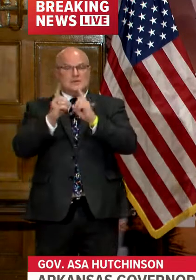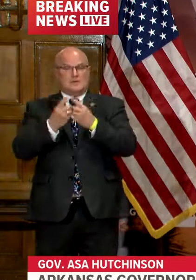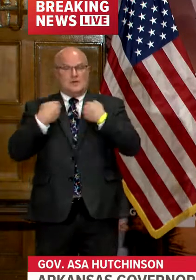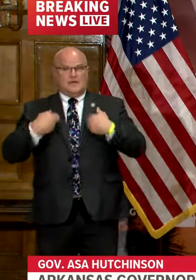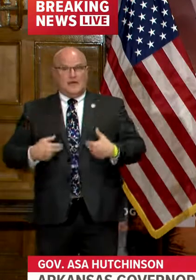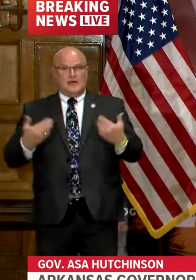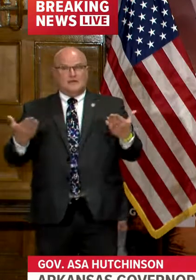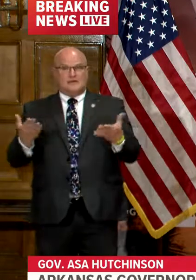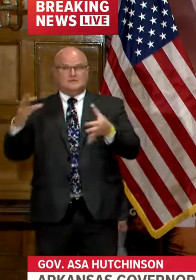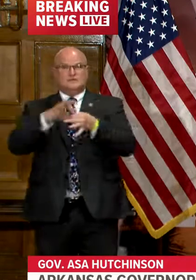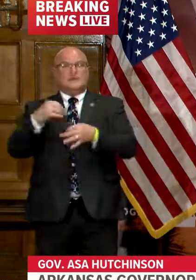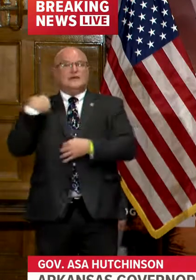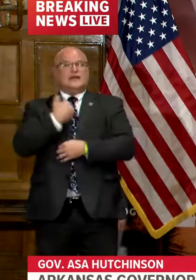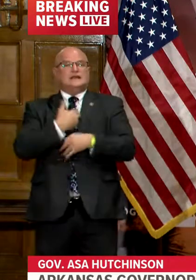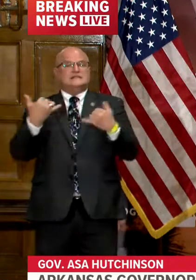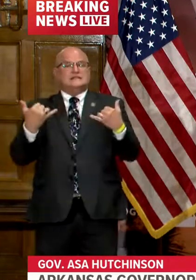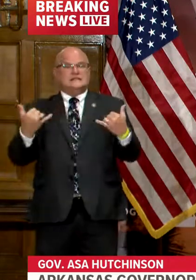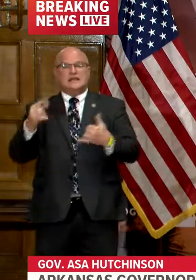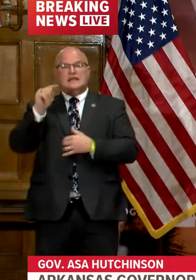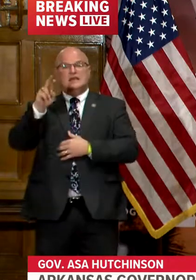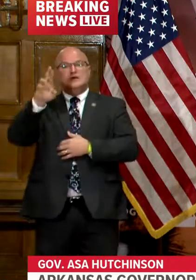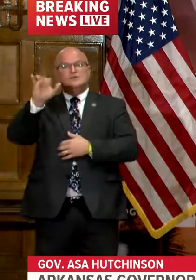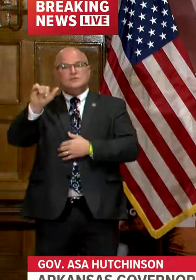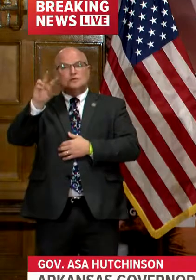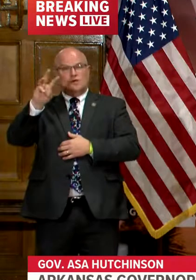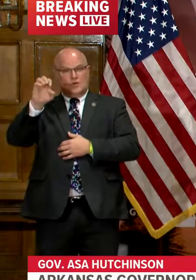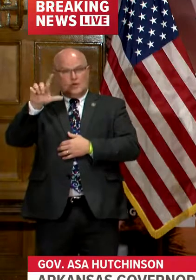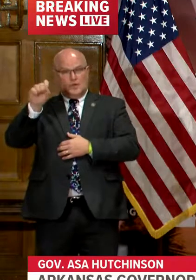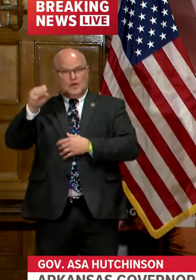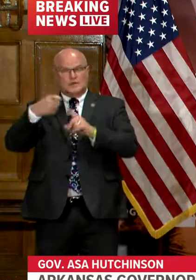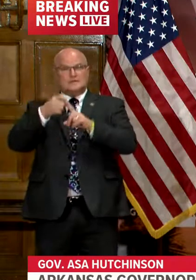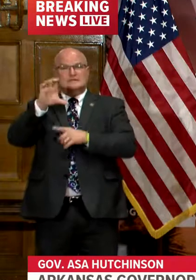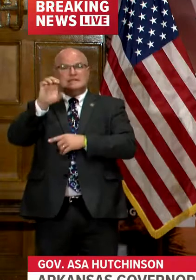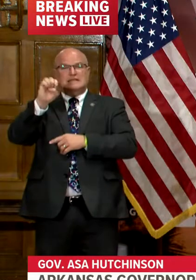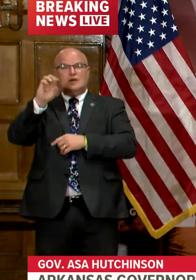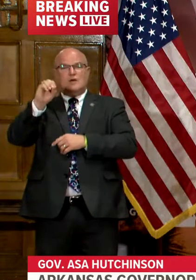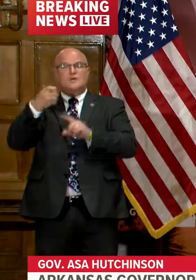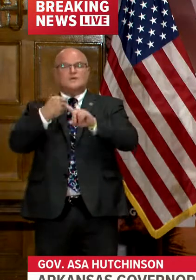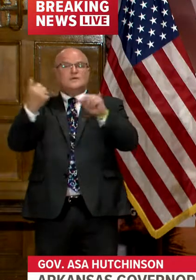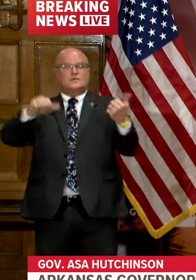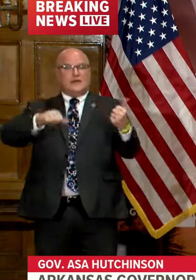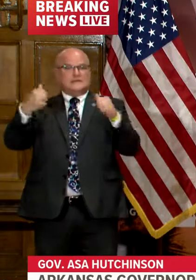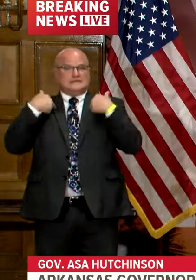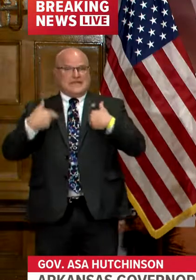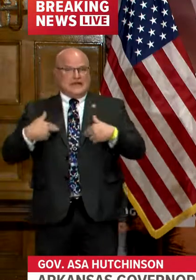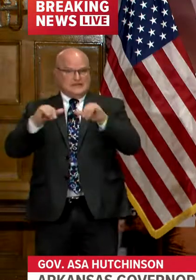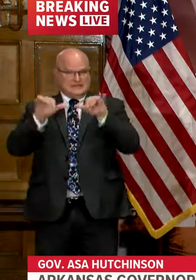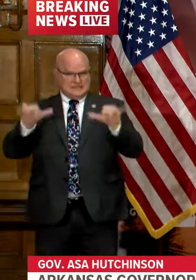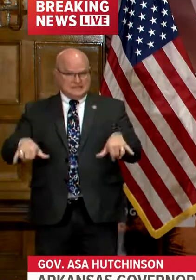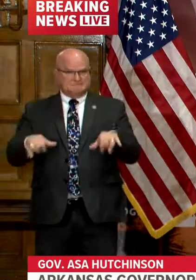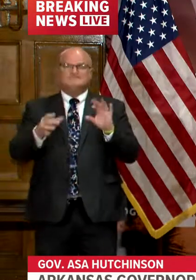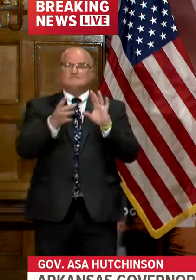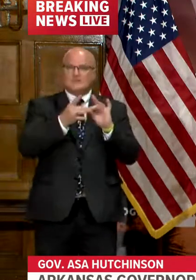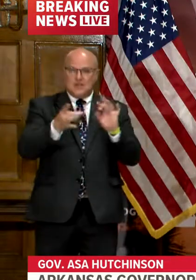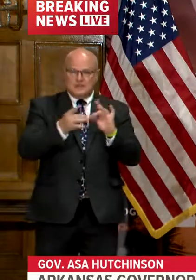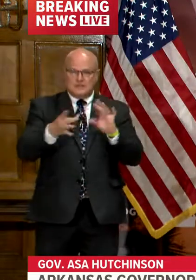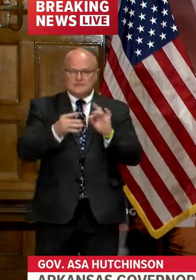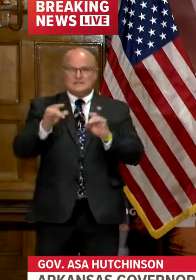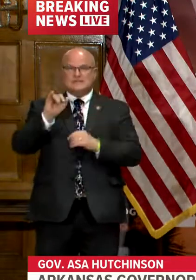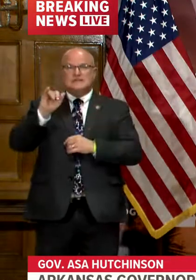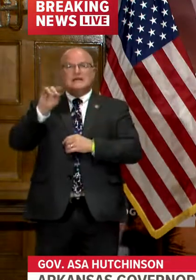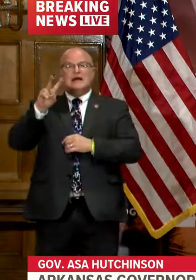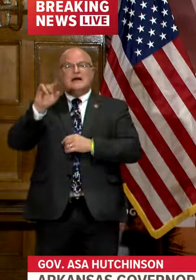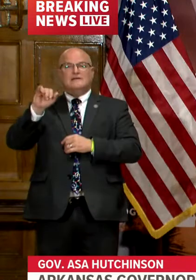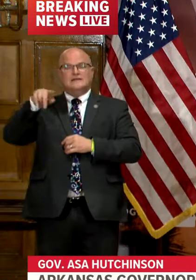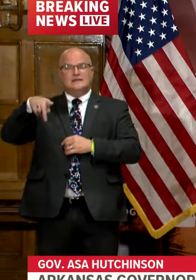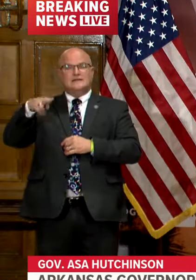with us here today. Troy Wells, CEO of Baptist Health Systems, will have some comments. Ivy Pfeffer,